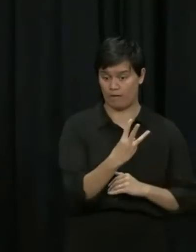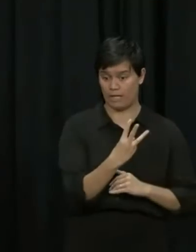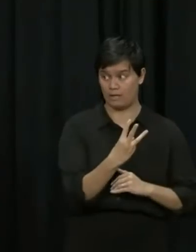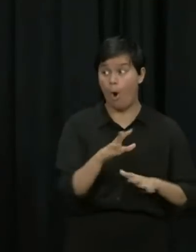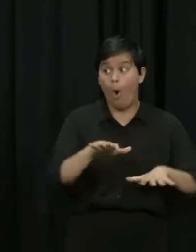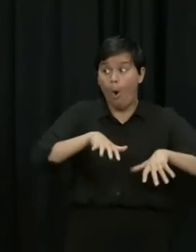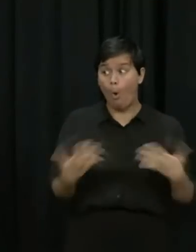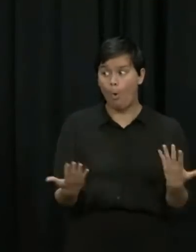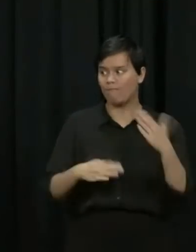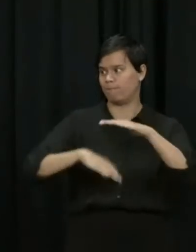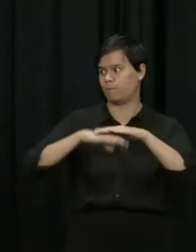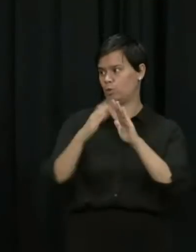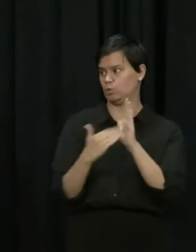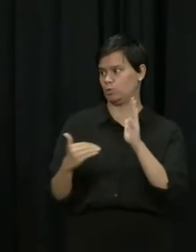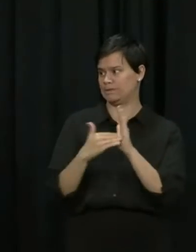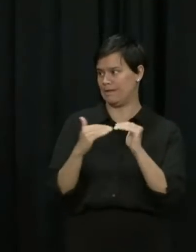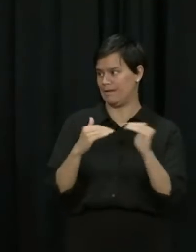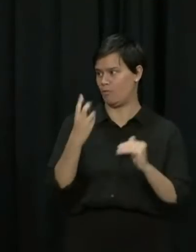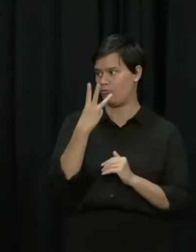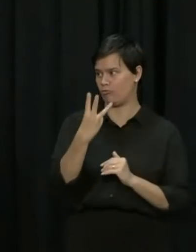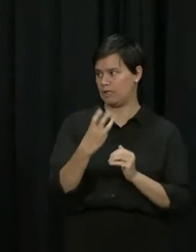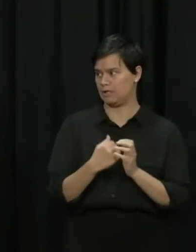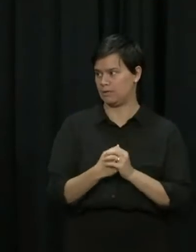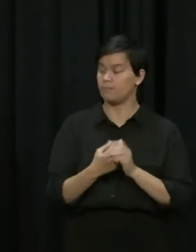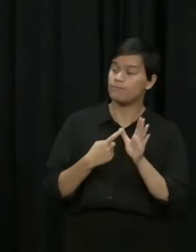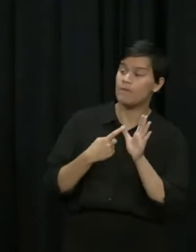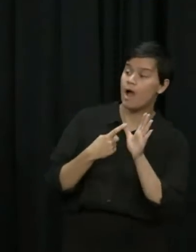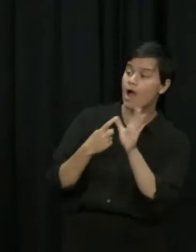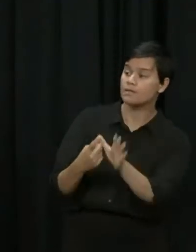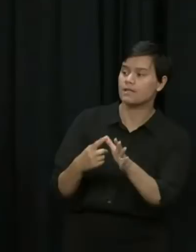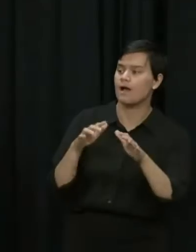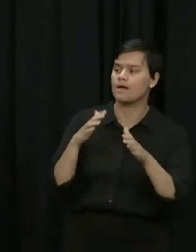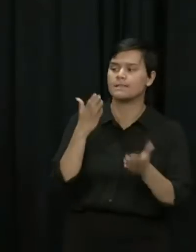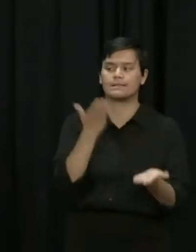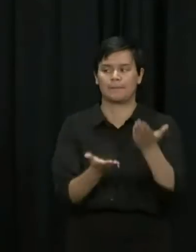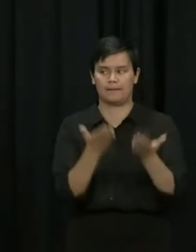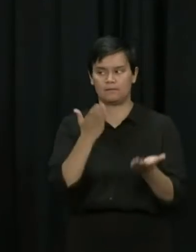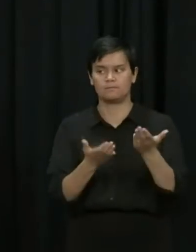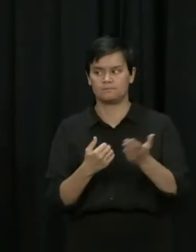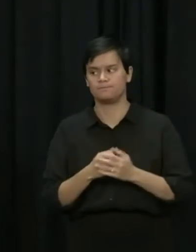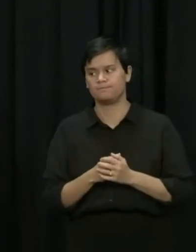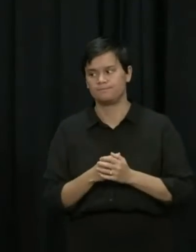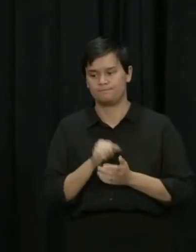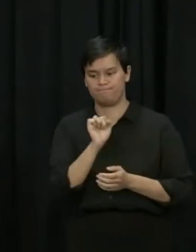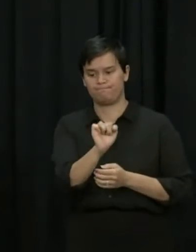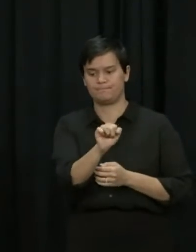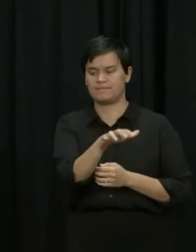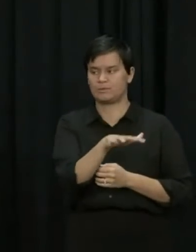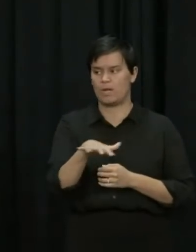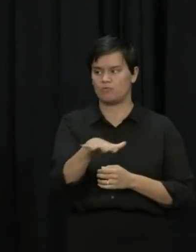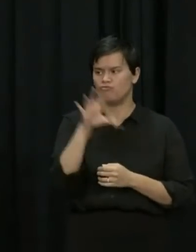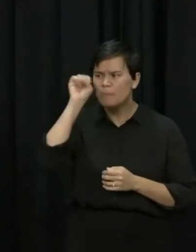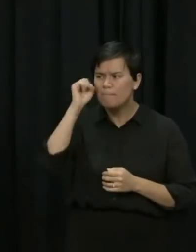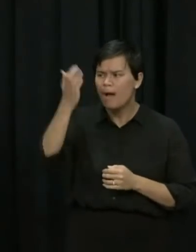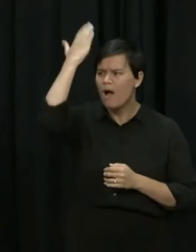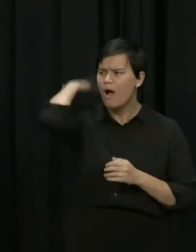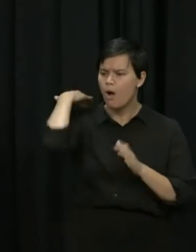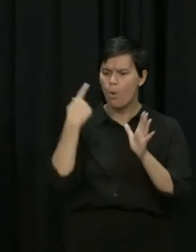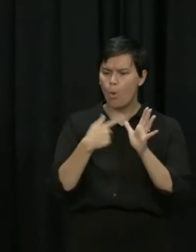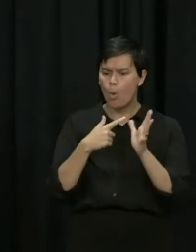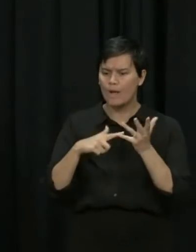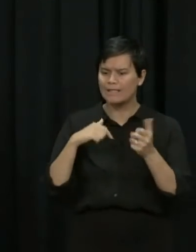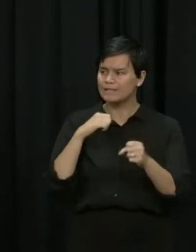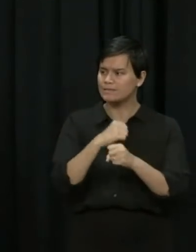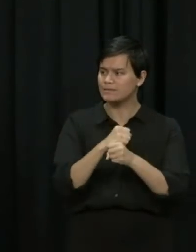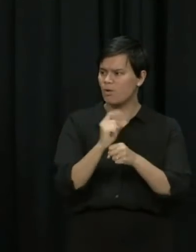imagine that the advice we get is always based on the individual circumstances. You'll remember in August we did have cases outside of Auckland, but we